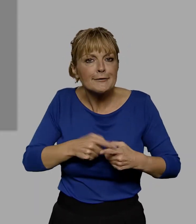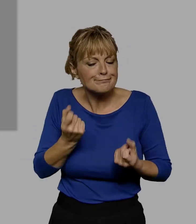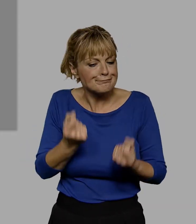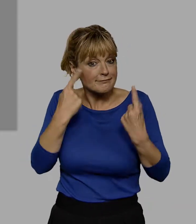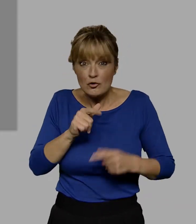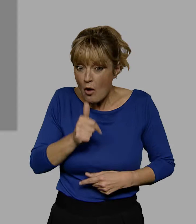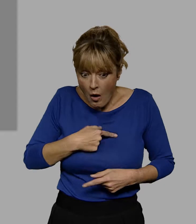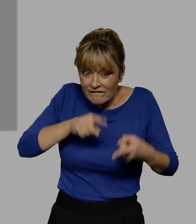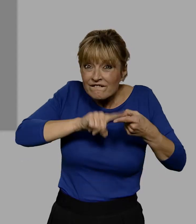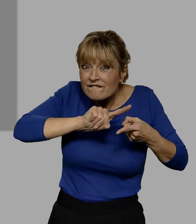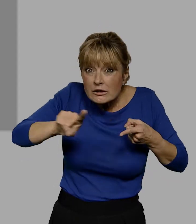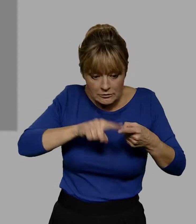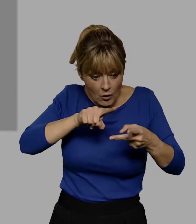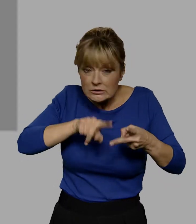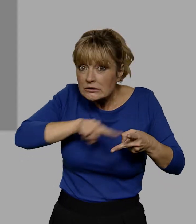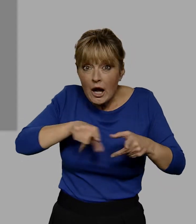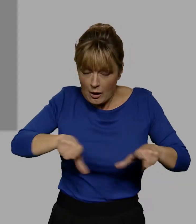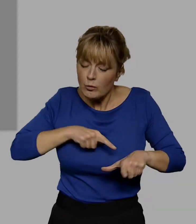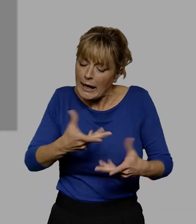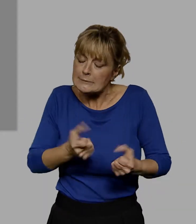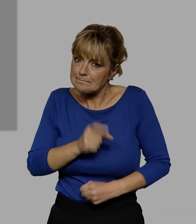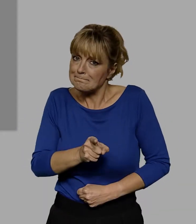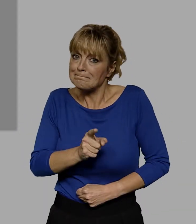English is not a first or even second language.